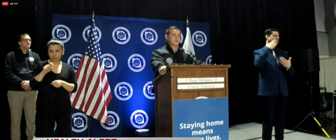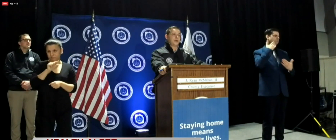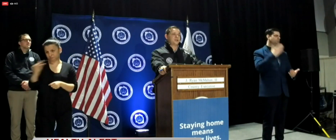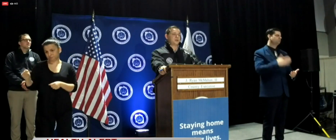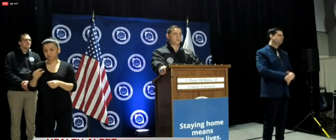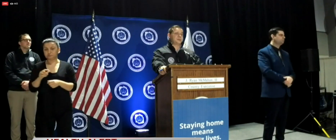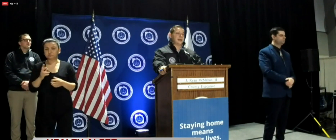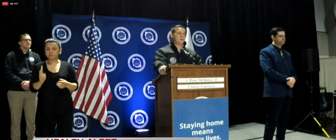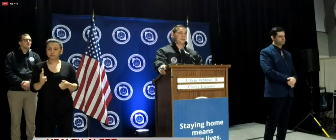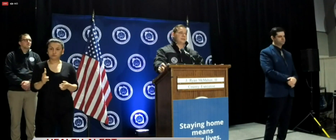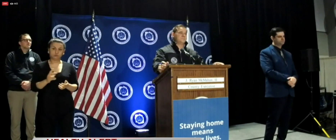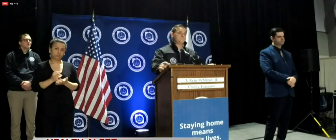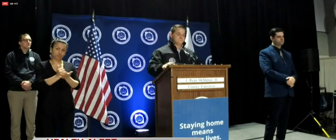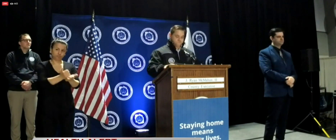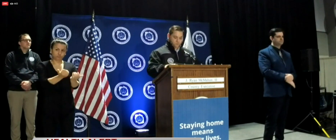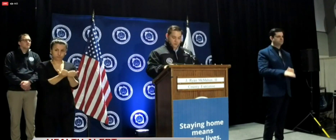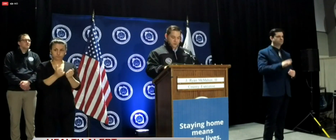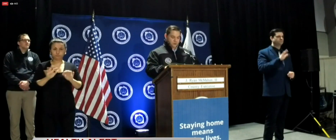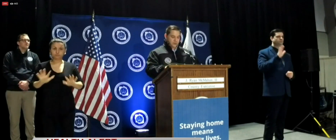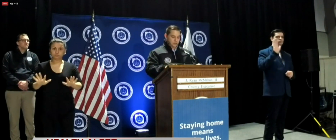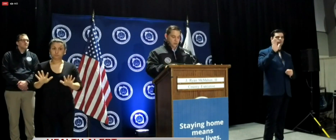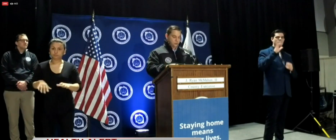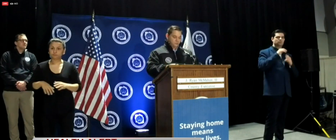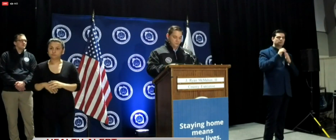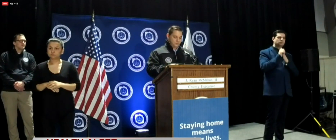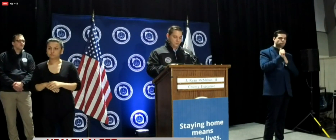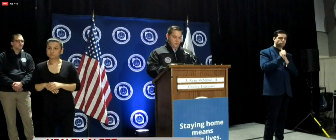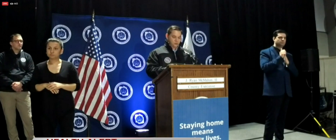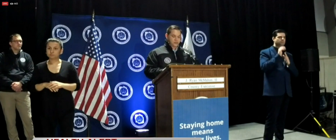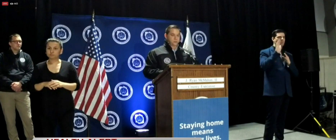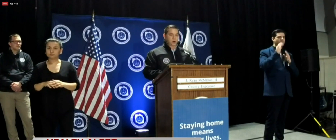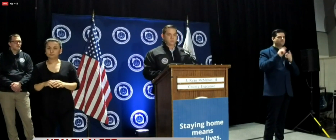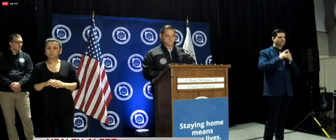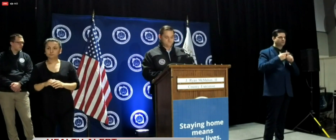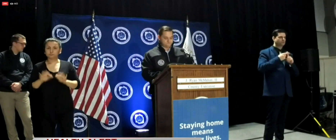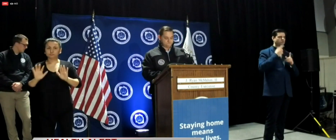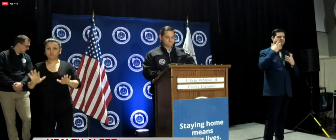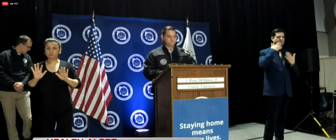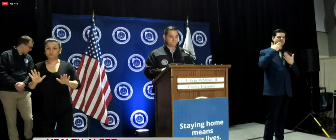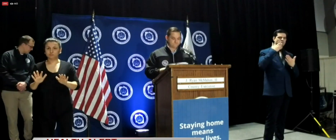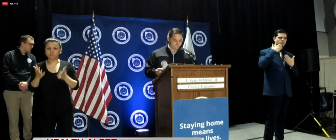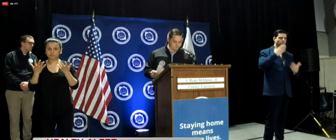your leadership and your friendship in this time of need. Thank you, and we'll see you tomorrow.